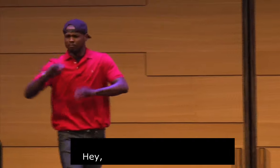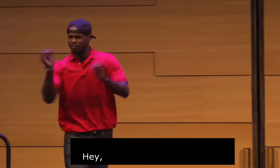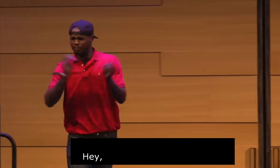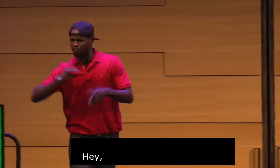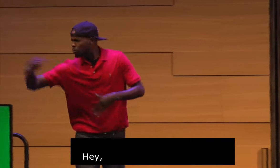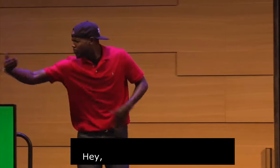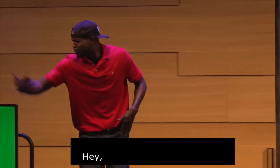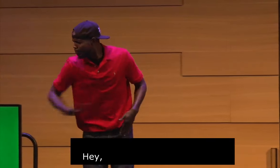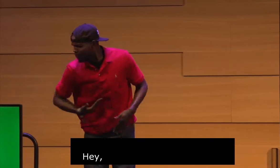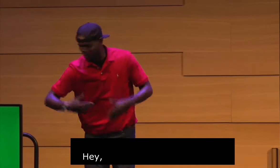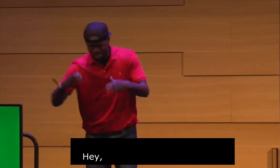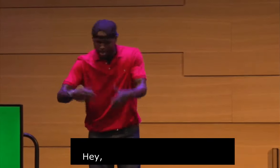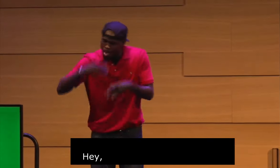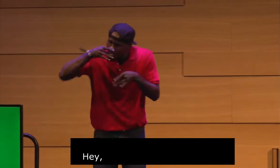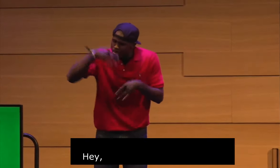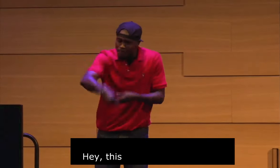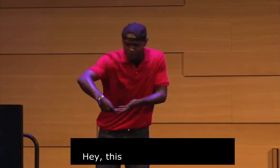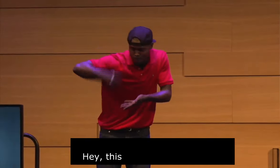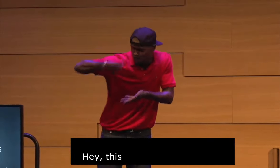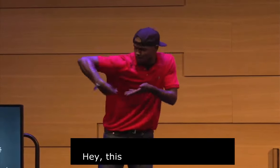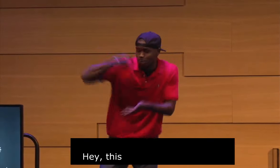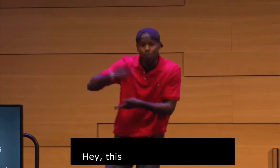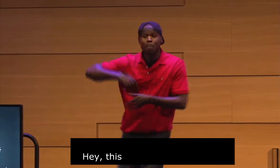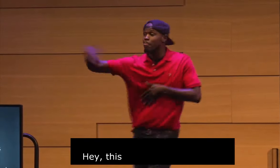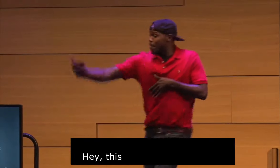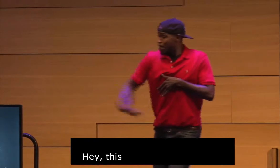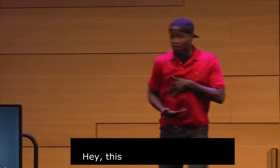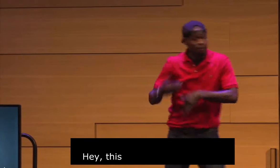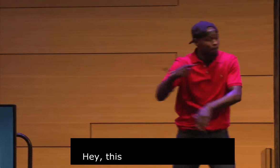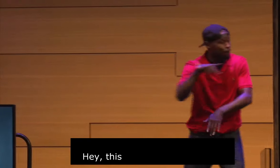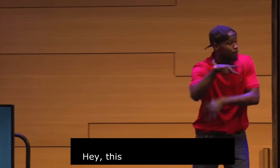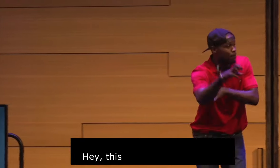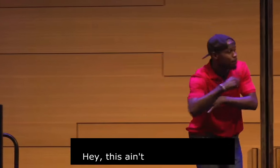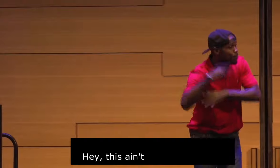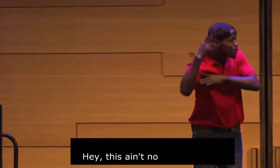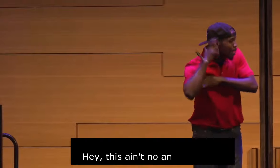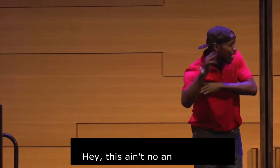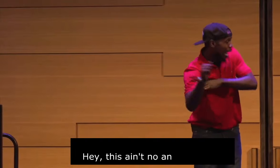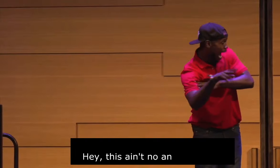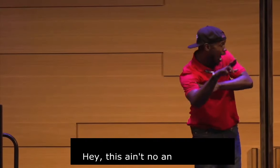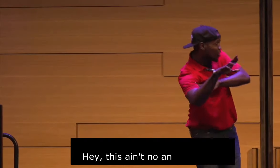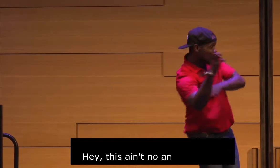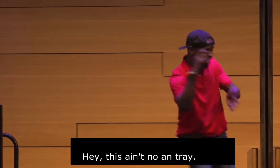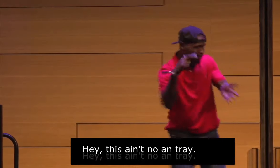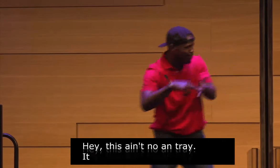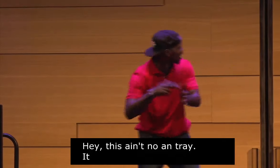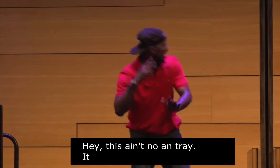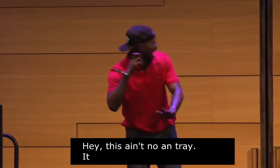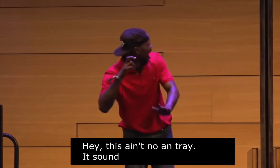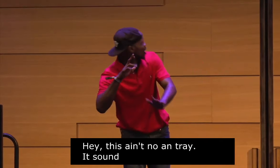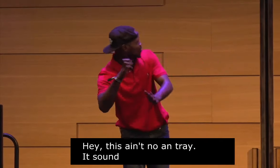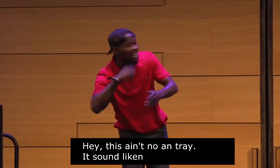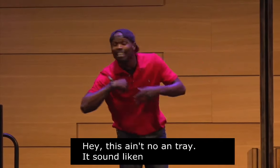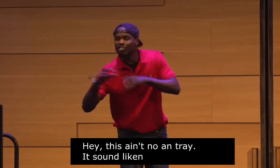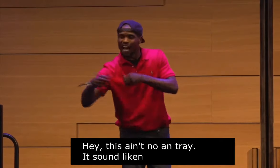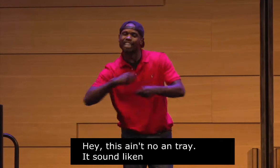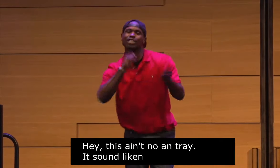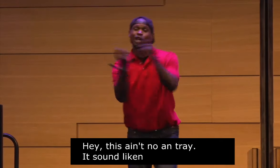This ain't no intro, it's the entree. Hit that intro with Kanye, I sound like Andre. Tryna turn